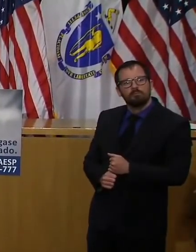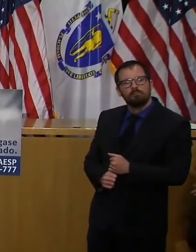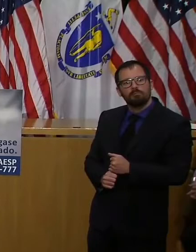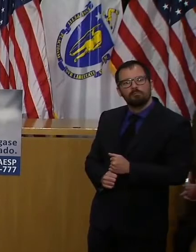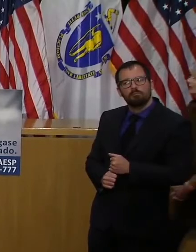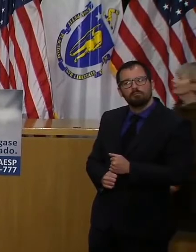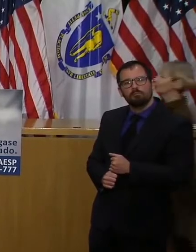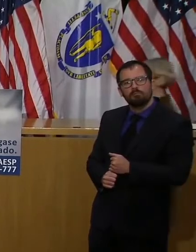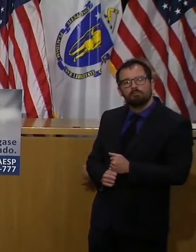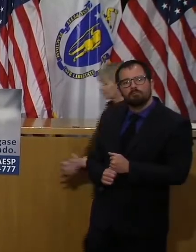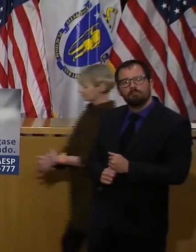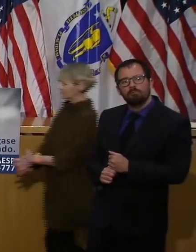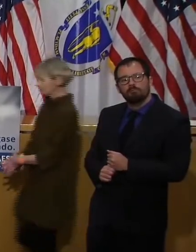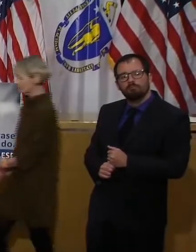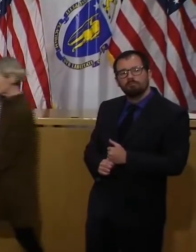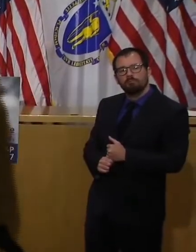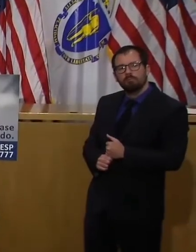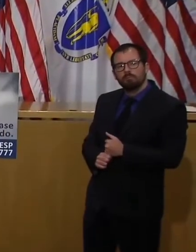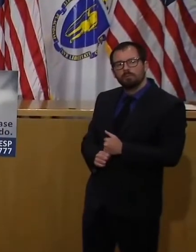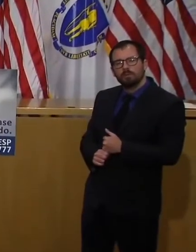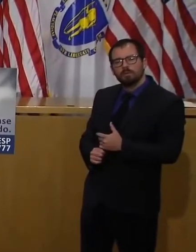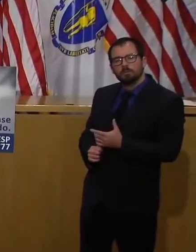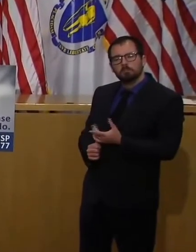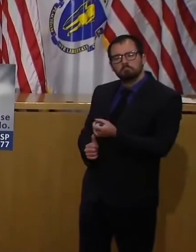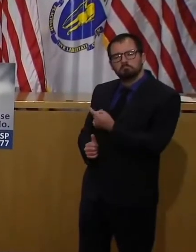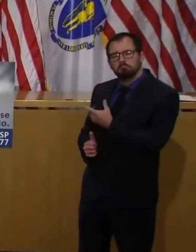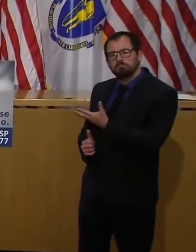it's being done in? That would probably be helpful.